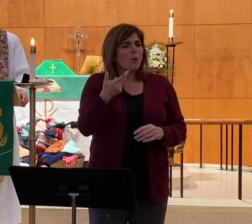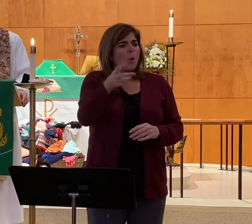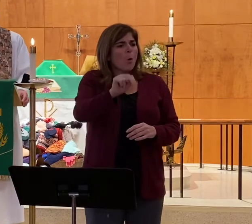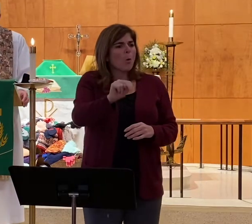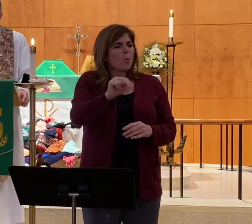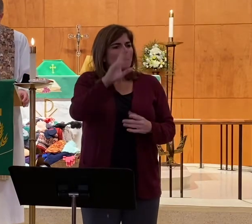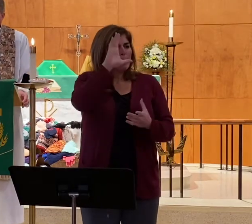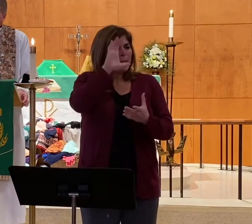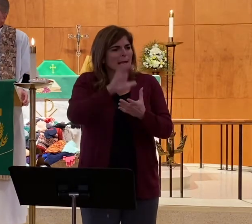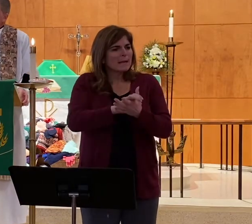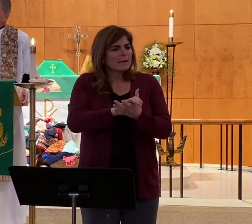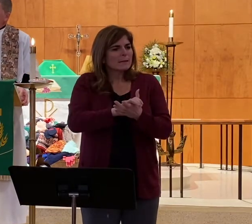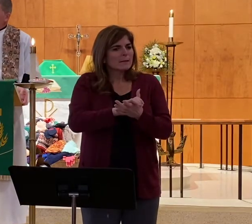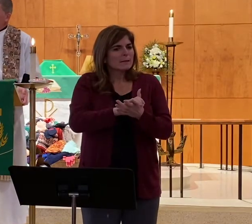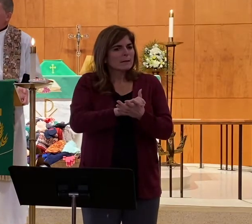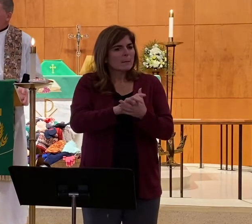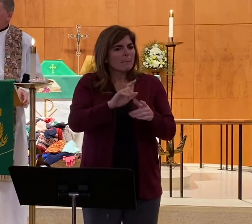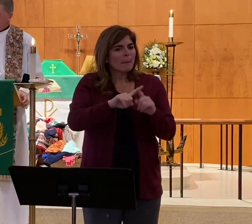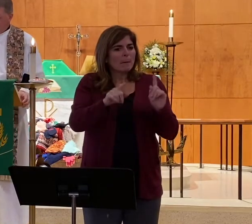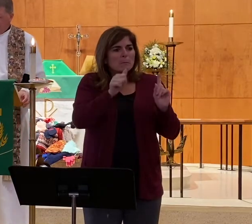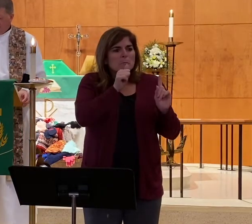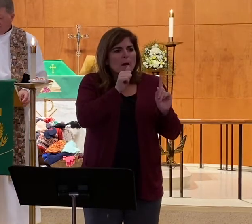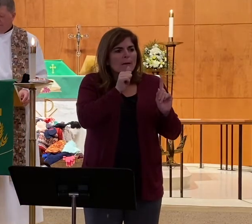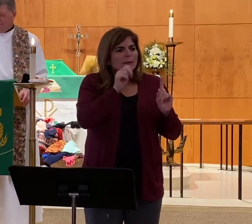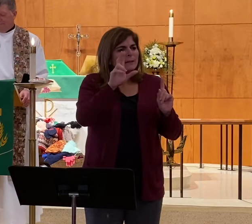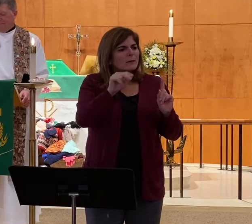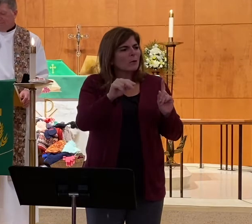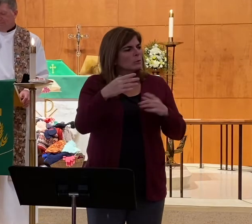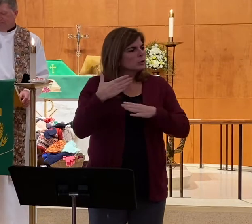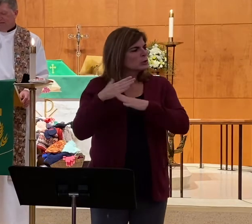Christianity has never been a private matter.